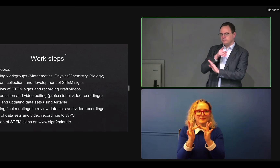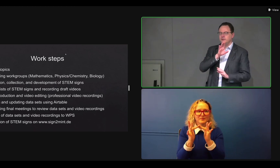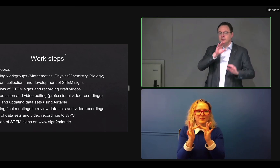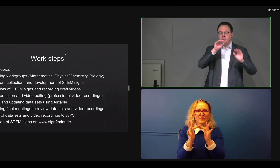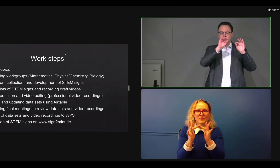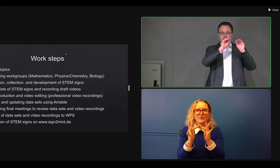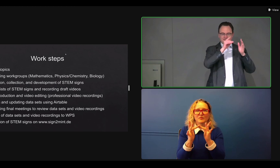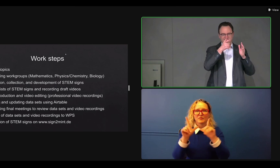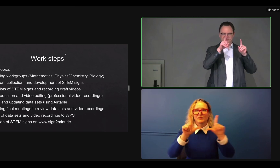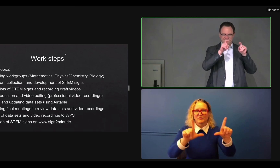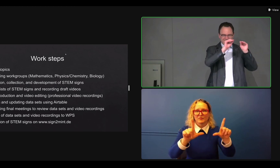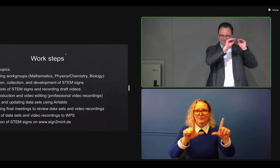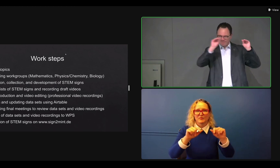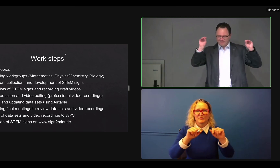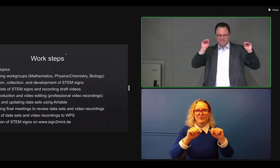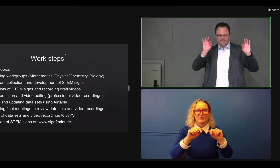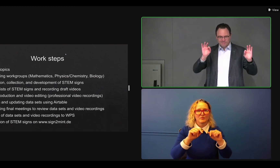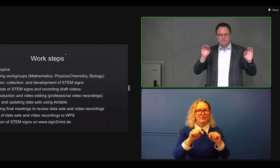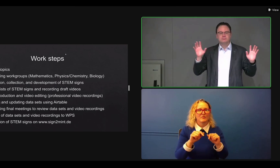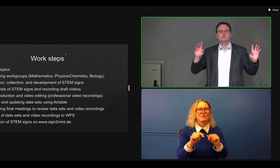signs on the website.